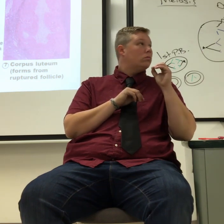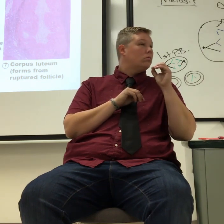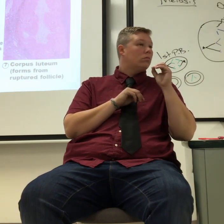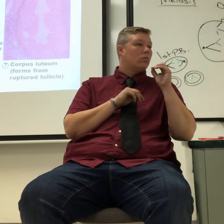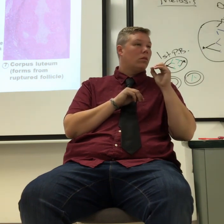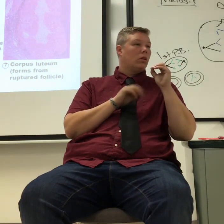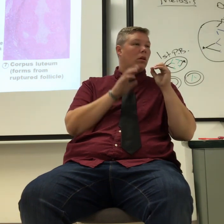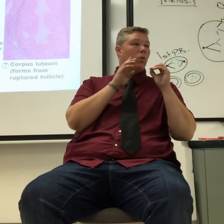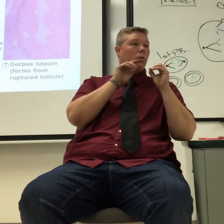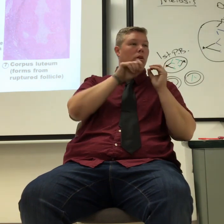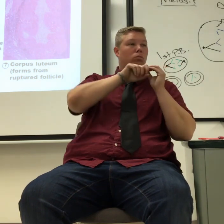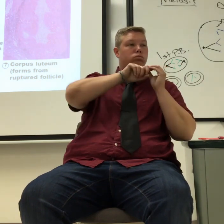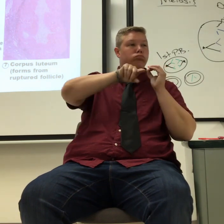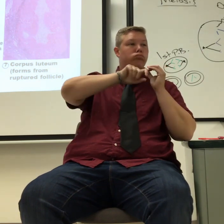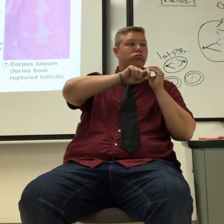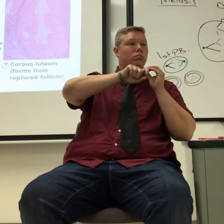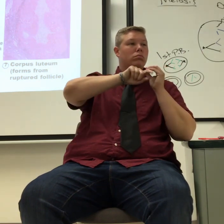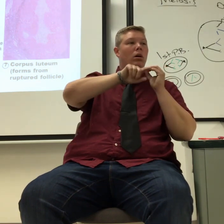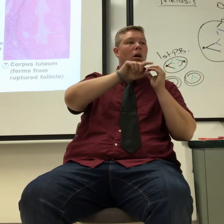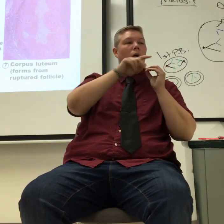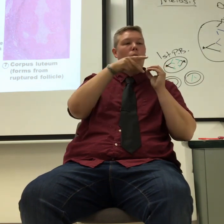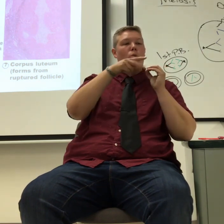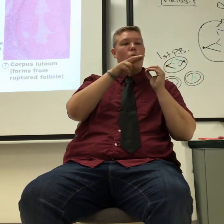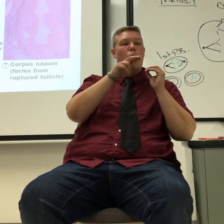secreting progesterone.